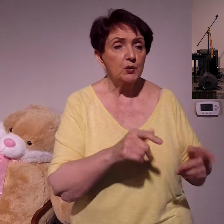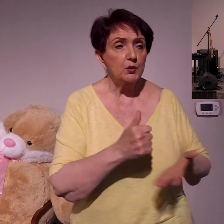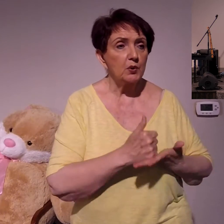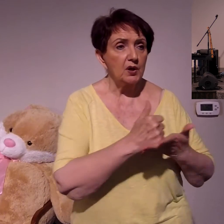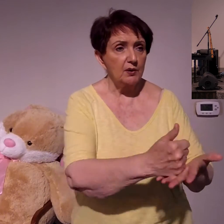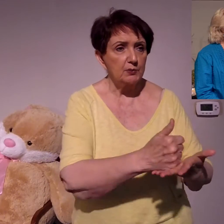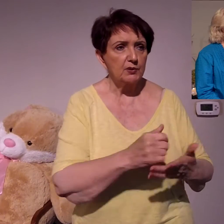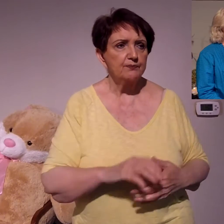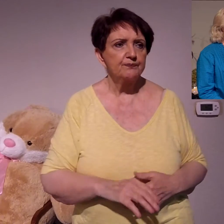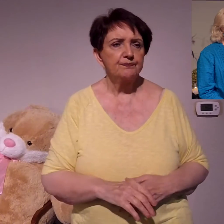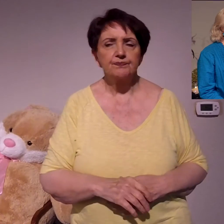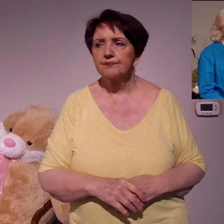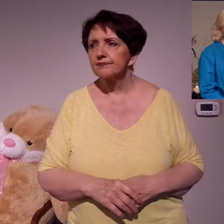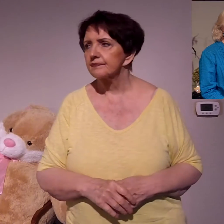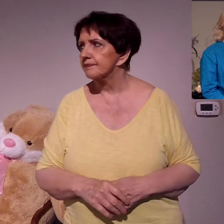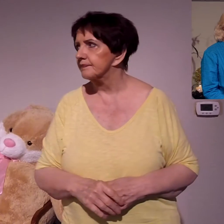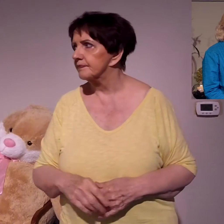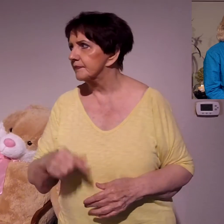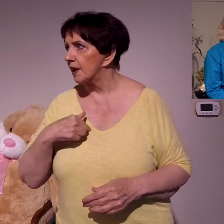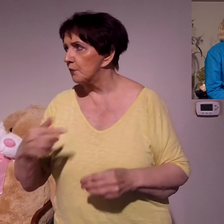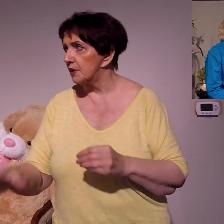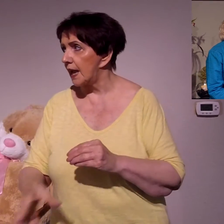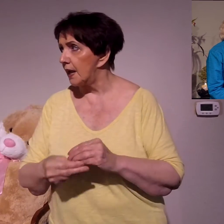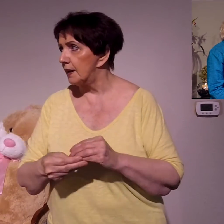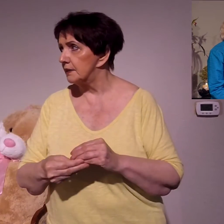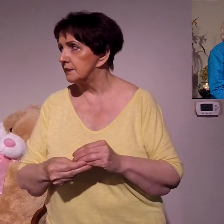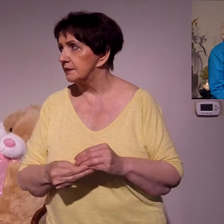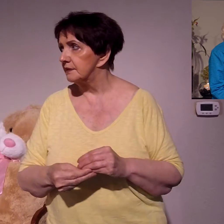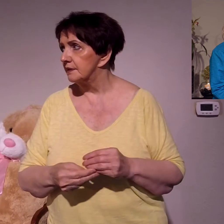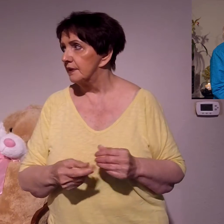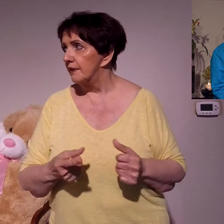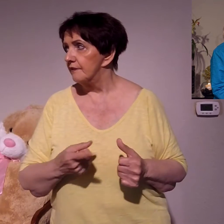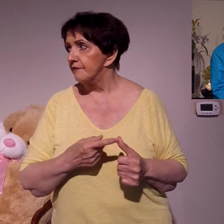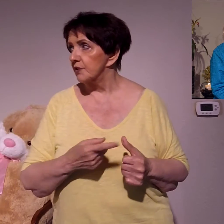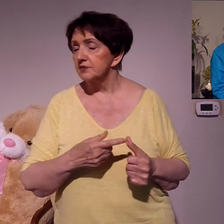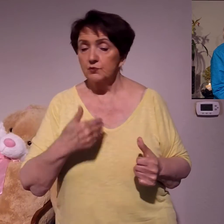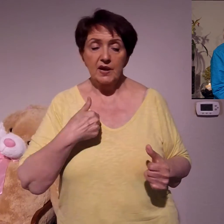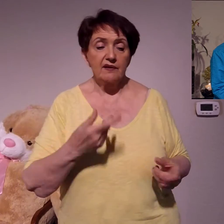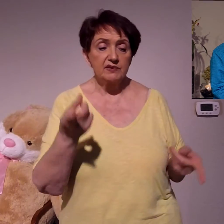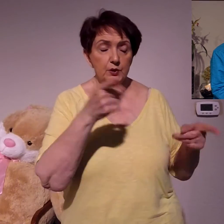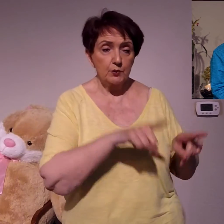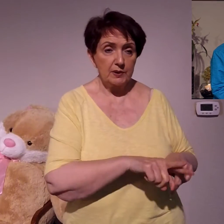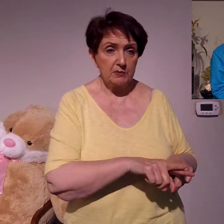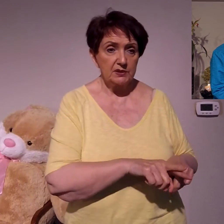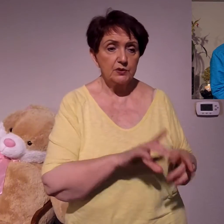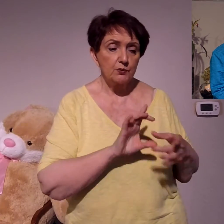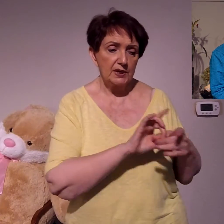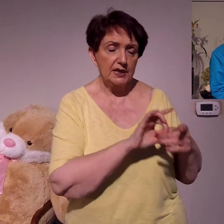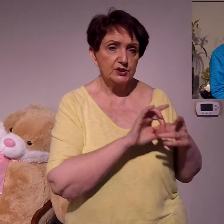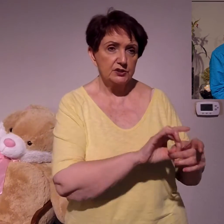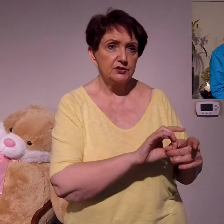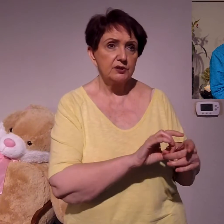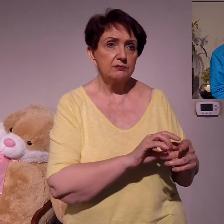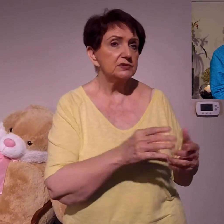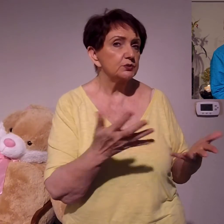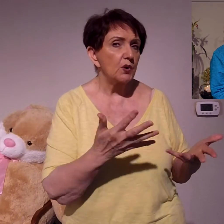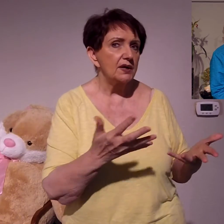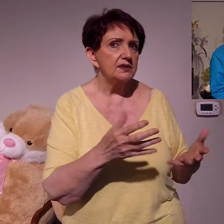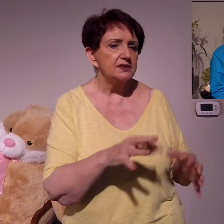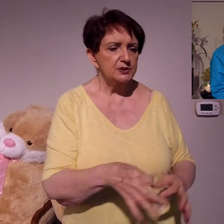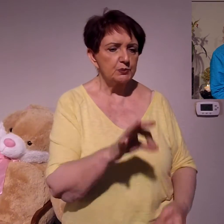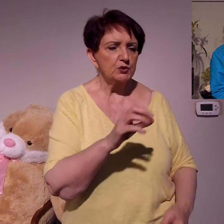what I'd say. Well, and I would add to that, first of all, we have agreement that our relationship is spiritual practice. Okay, so